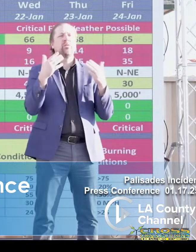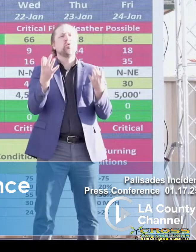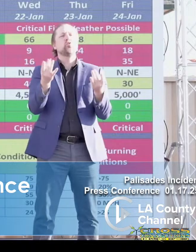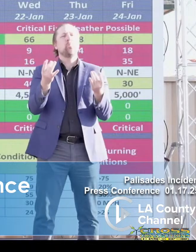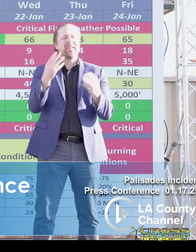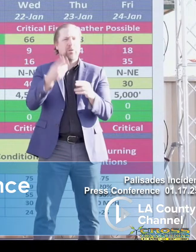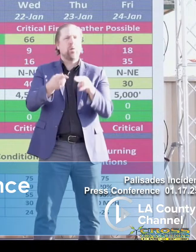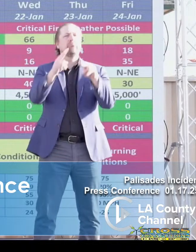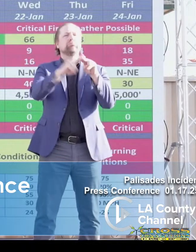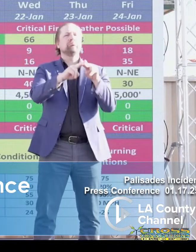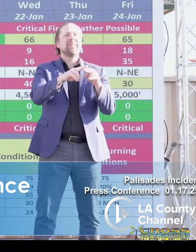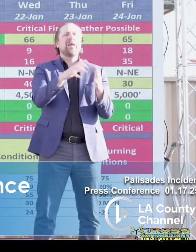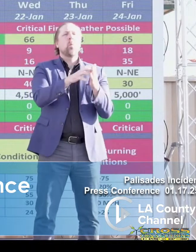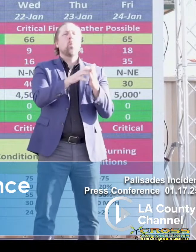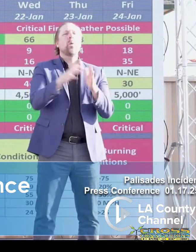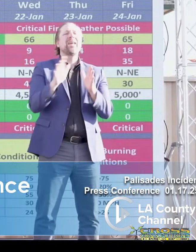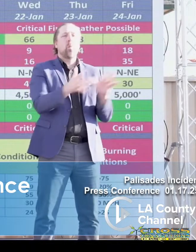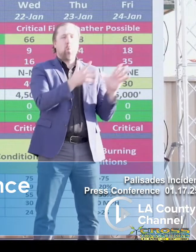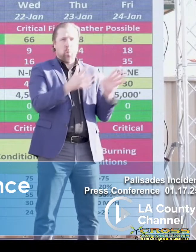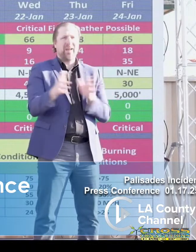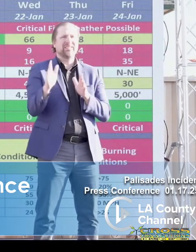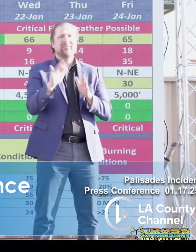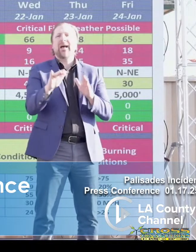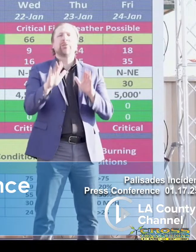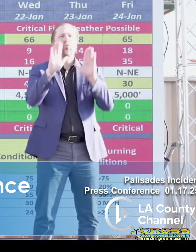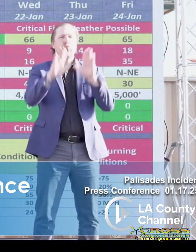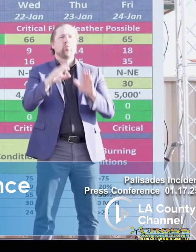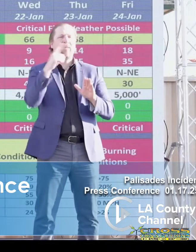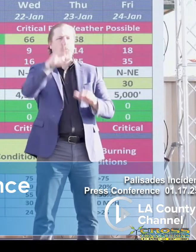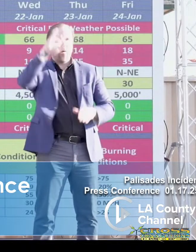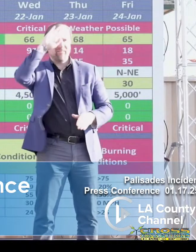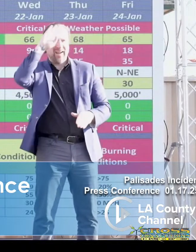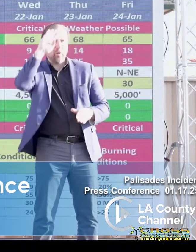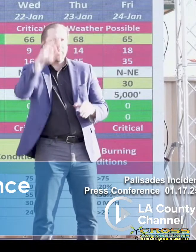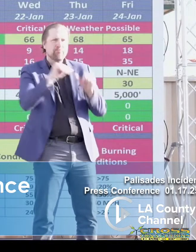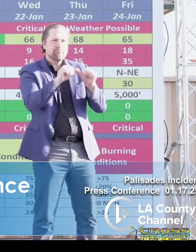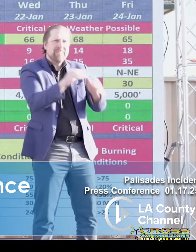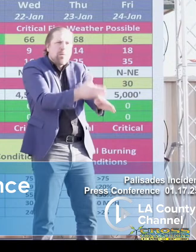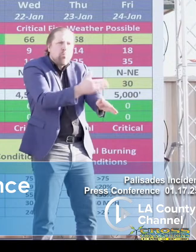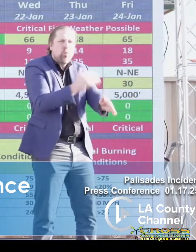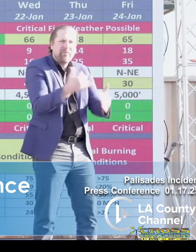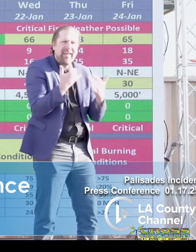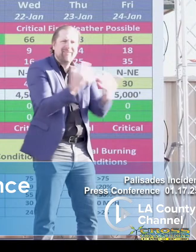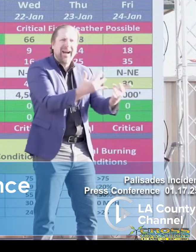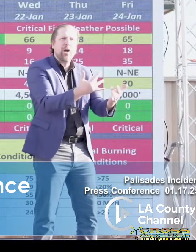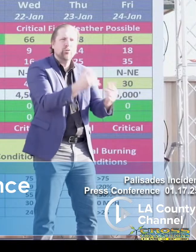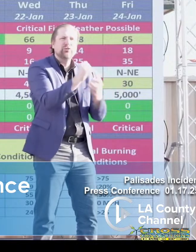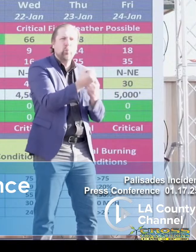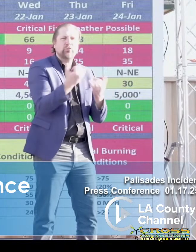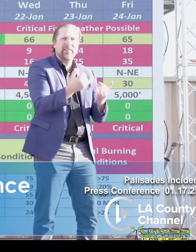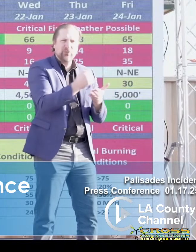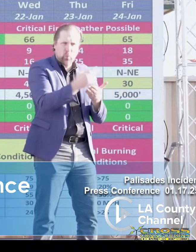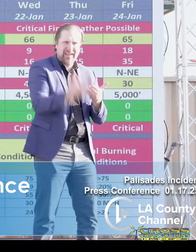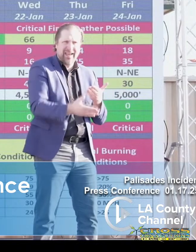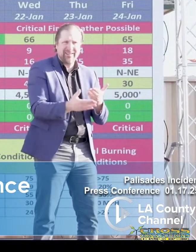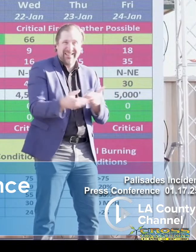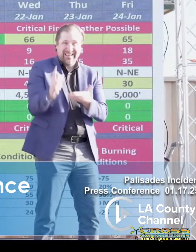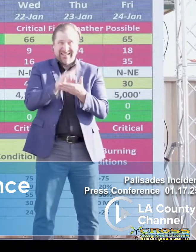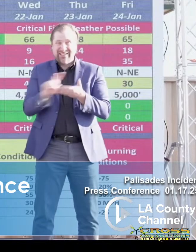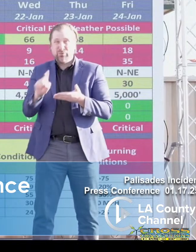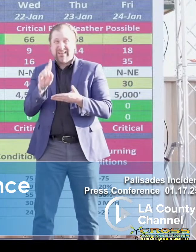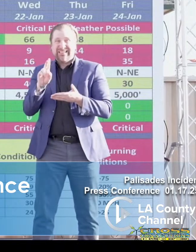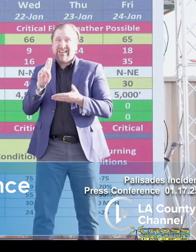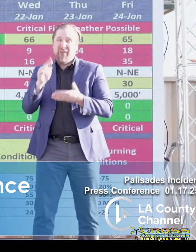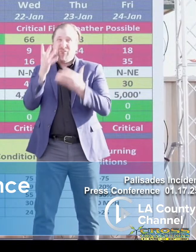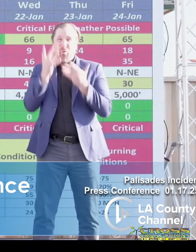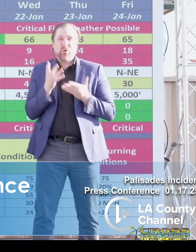weaker winds are going to be very good very good for the firefighting efforts this weekend. Unfortunately, beginning Monday, continuing through most of next week,